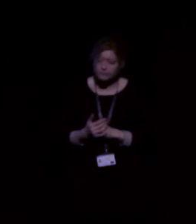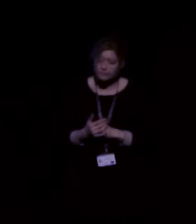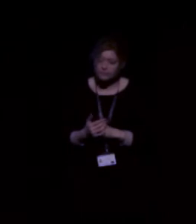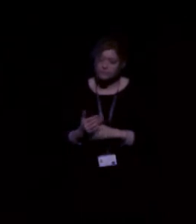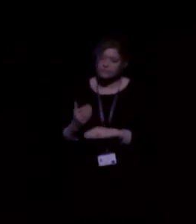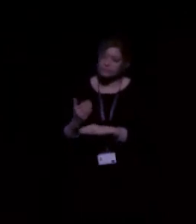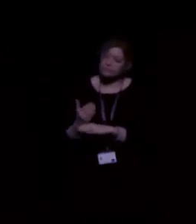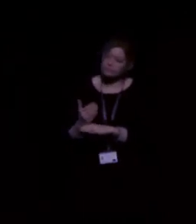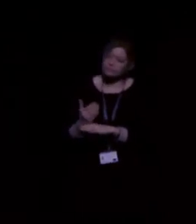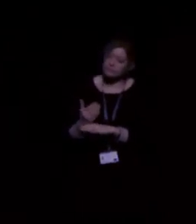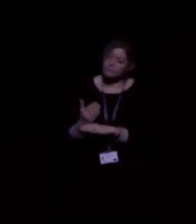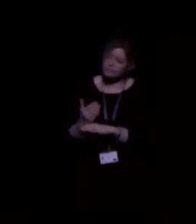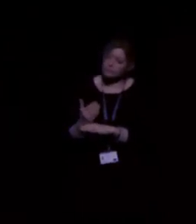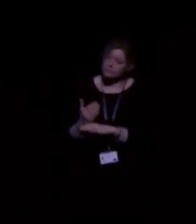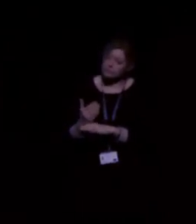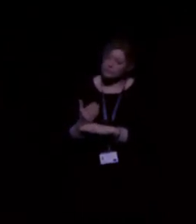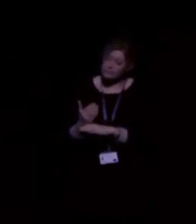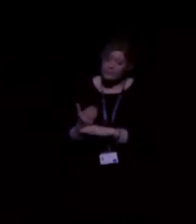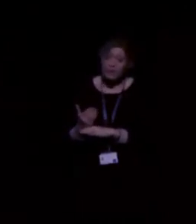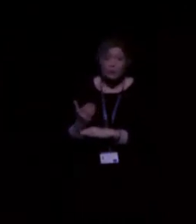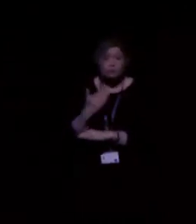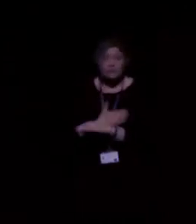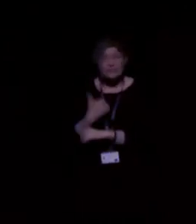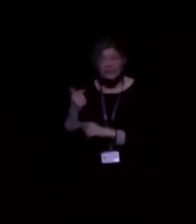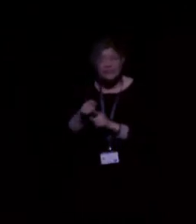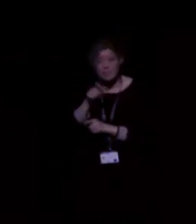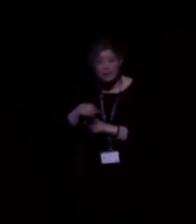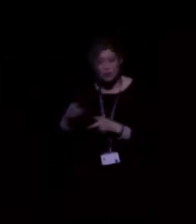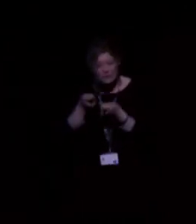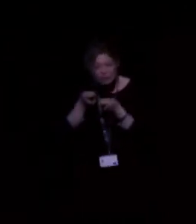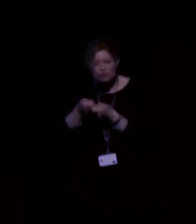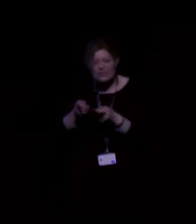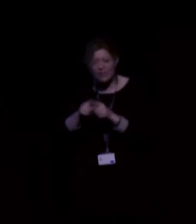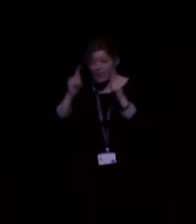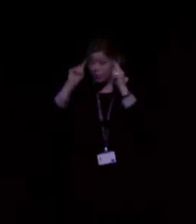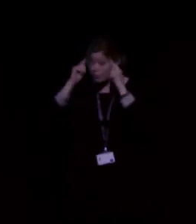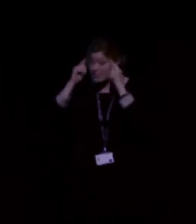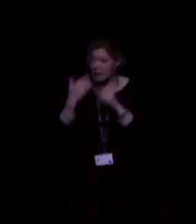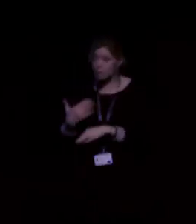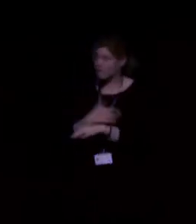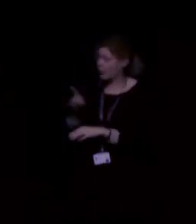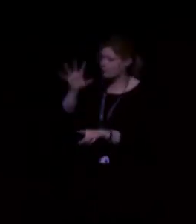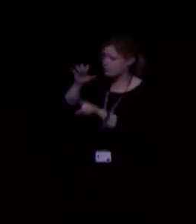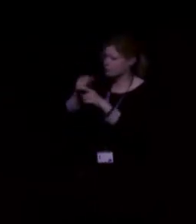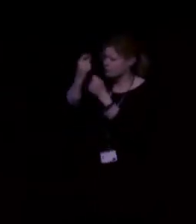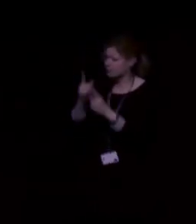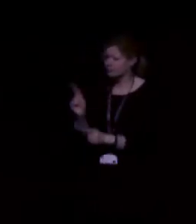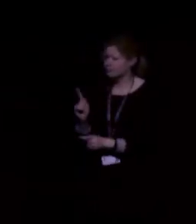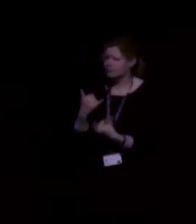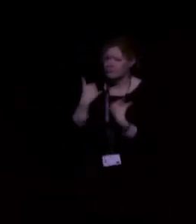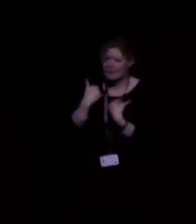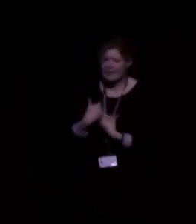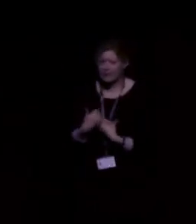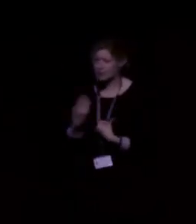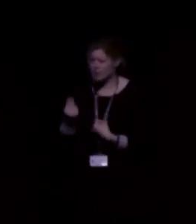previously, patients have been managed as though they were insane before Prosper Ménière's disciples, and a lot of them were put on